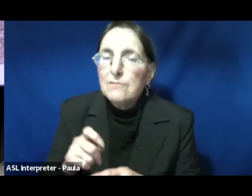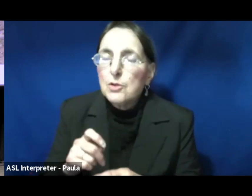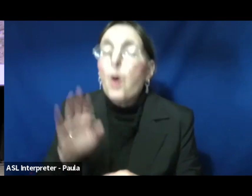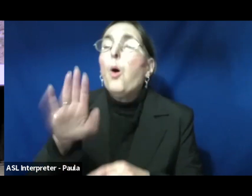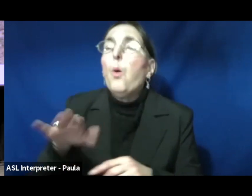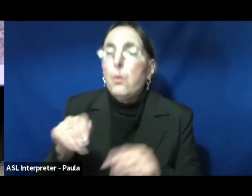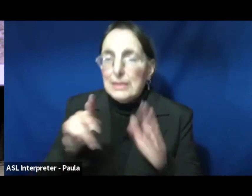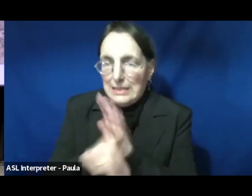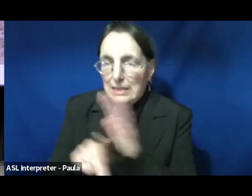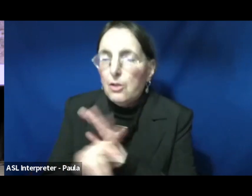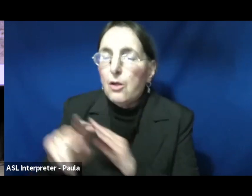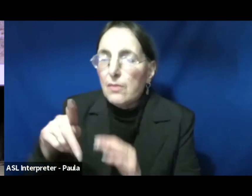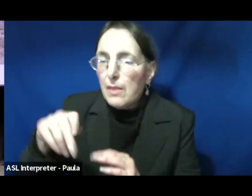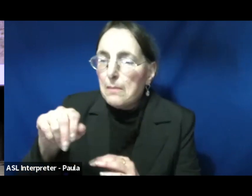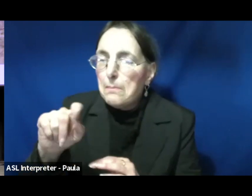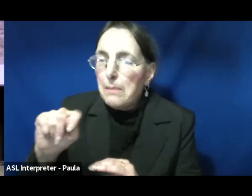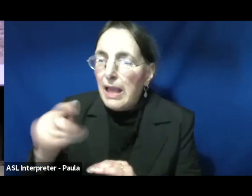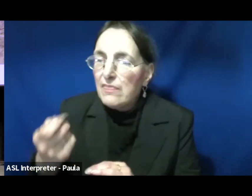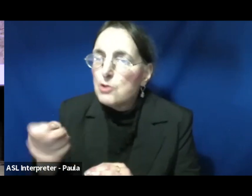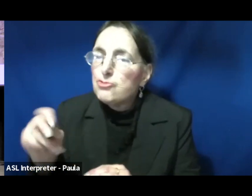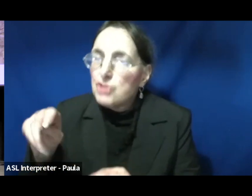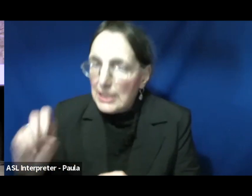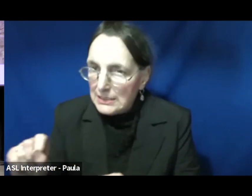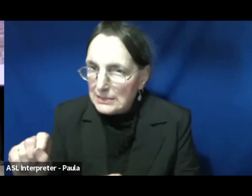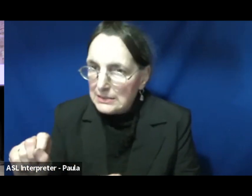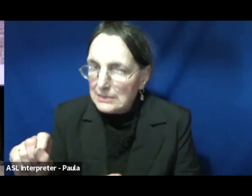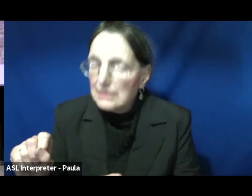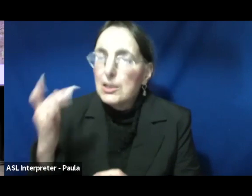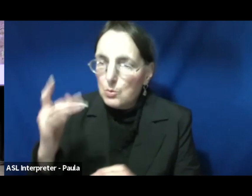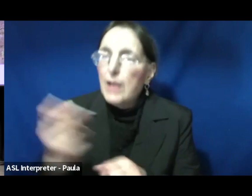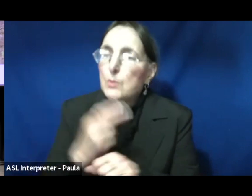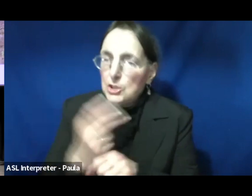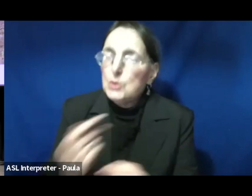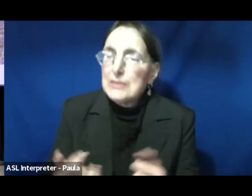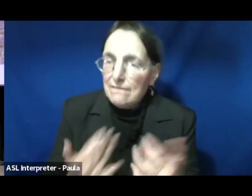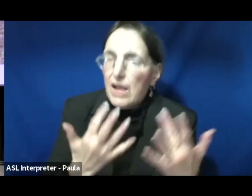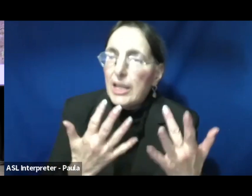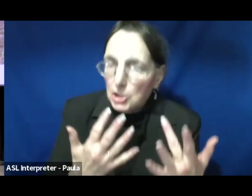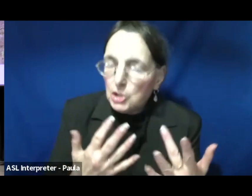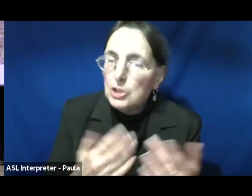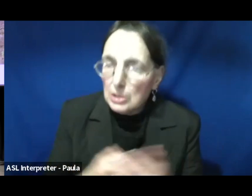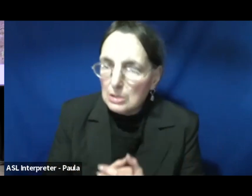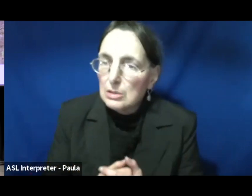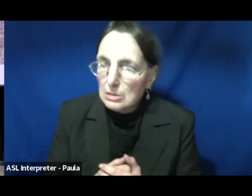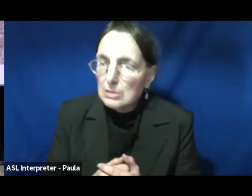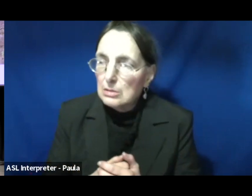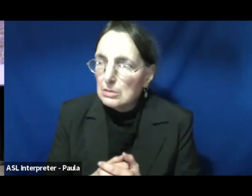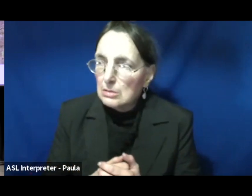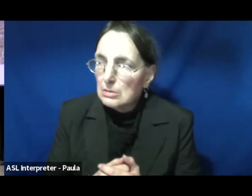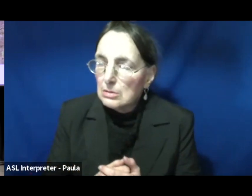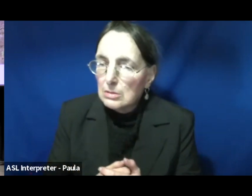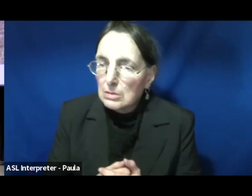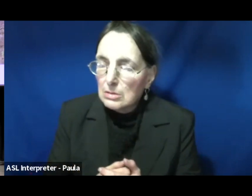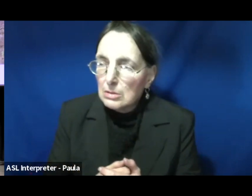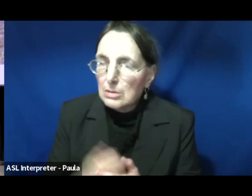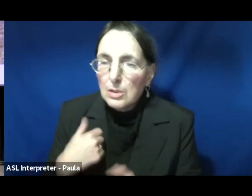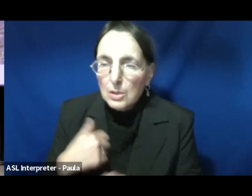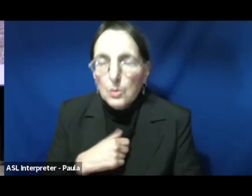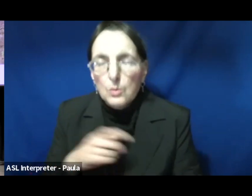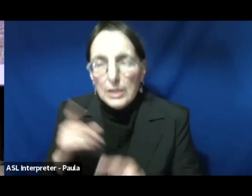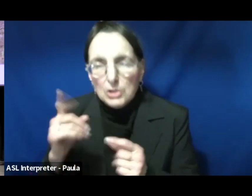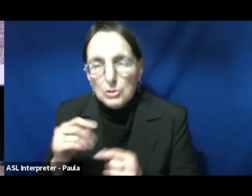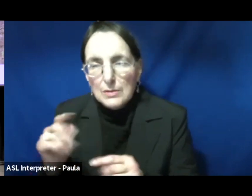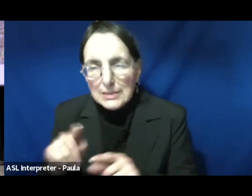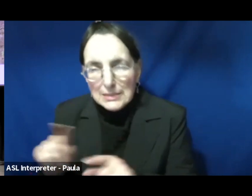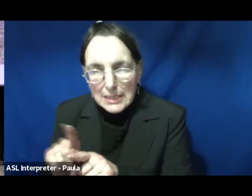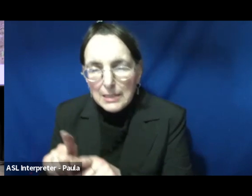with fire. I'm like, wow, mind blowing. So I said, you know what? We do the same thing, but we do it with tarp.